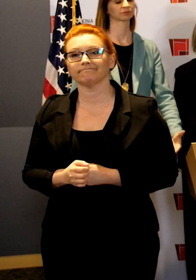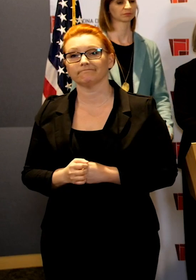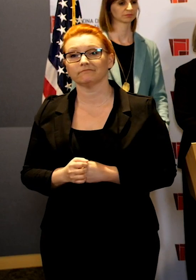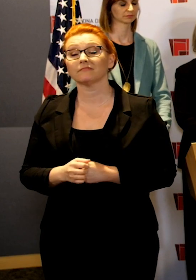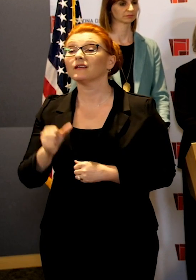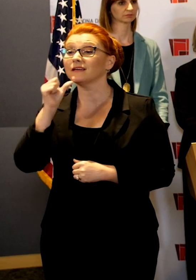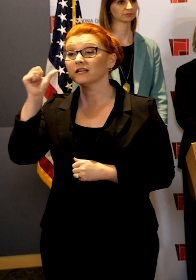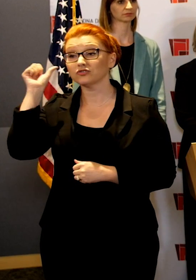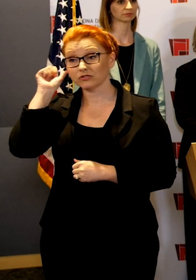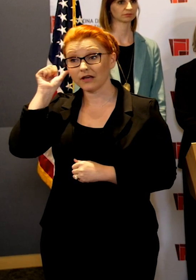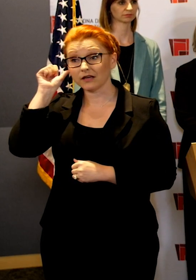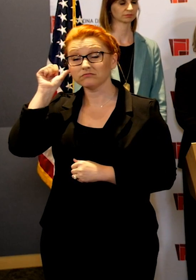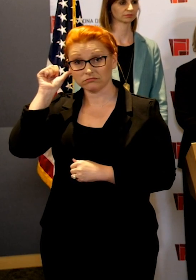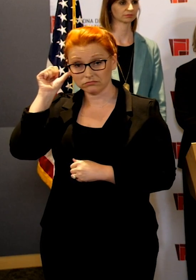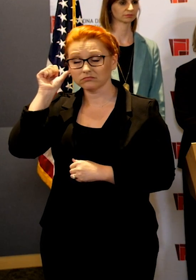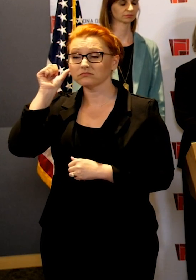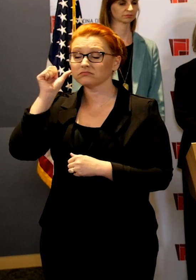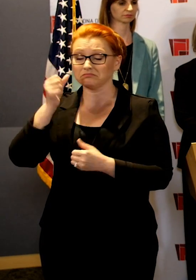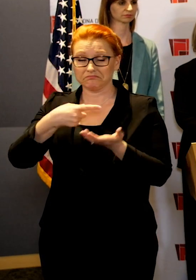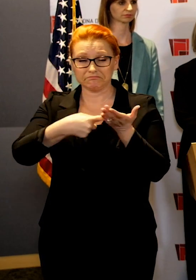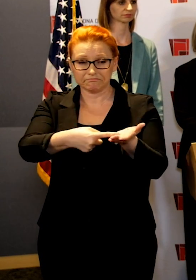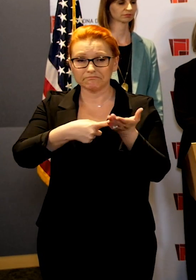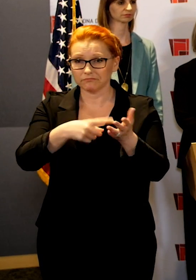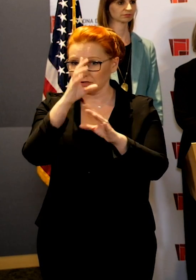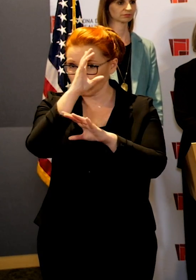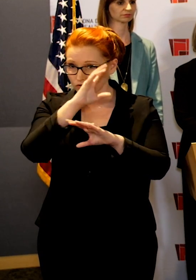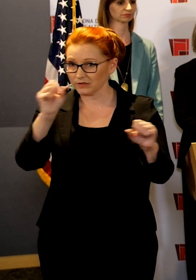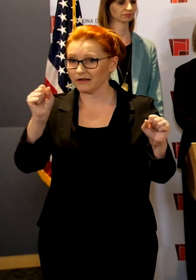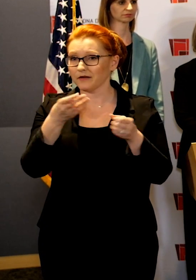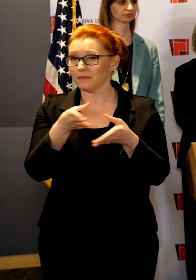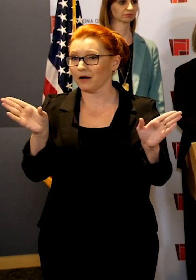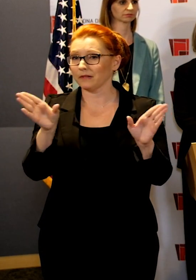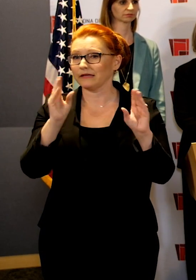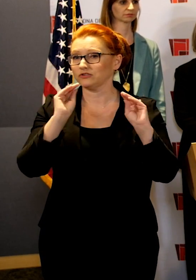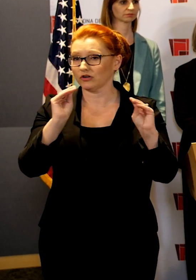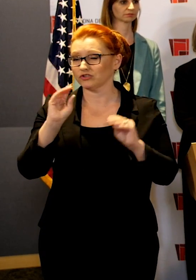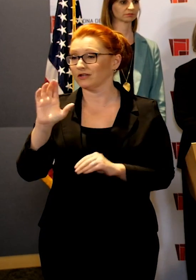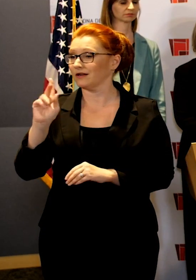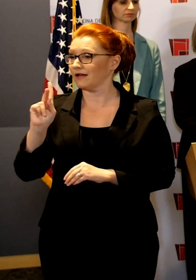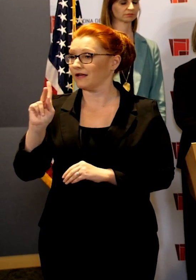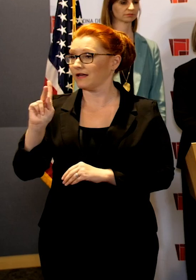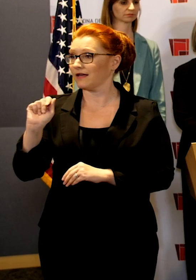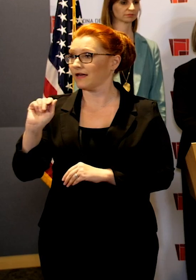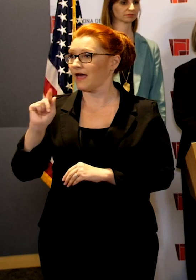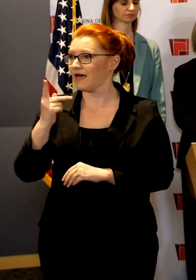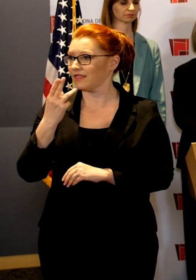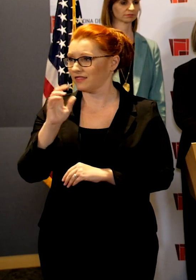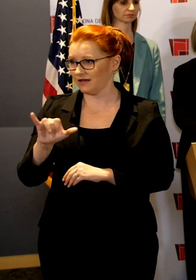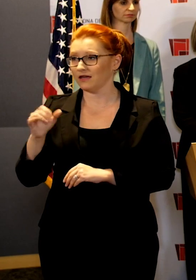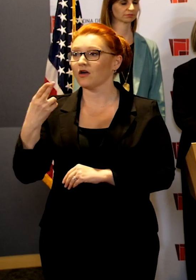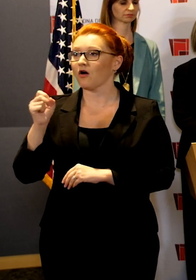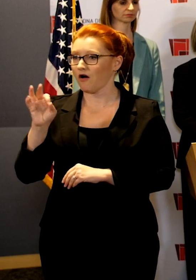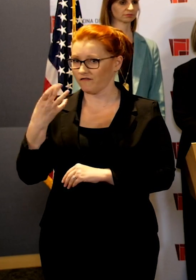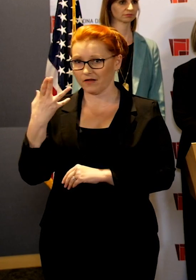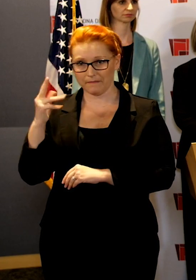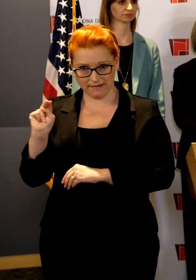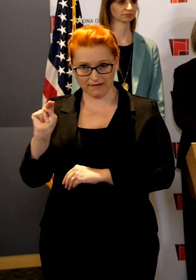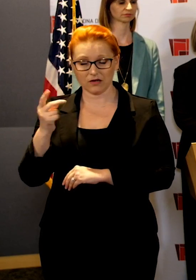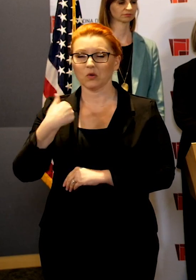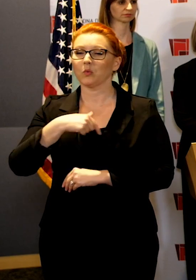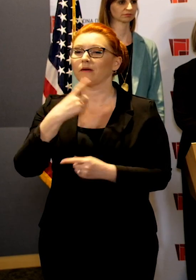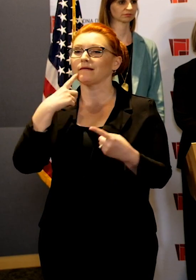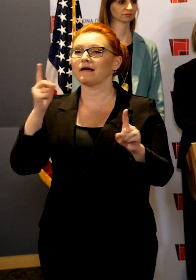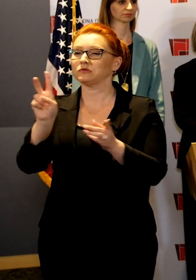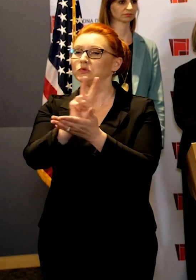Yesterday, in coordination with Superintendent of Public Instruction, Kathy Hoffman, we announced a 2-week school